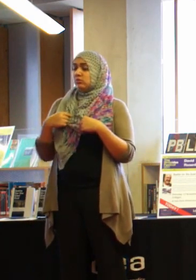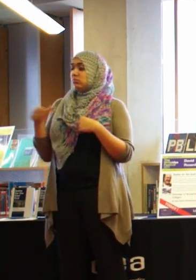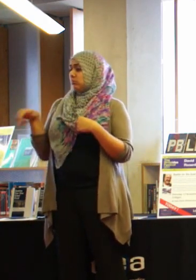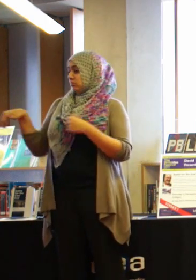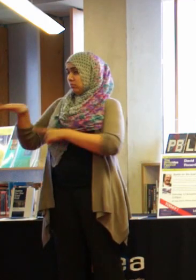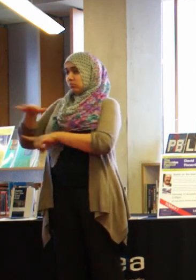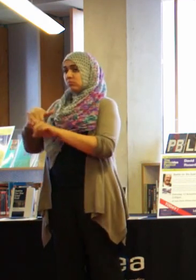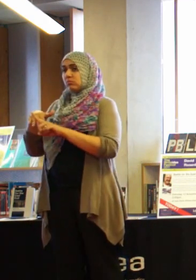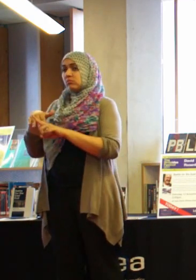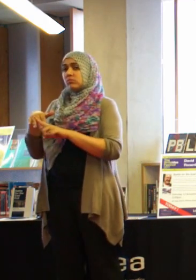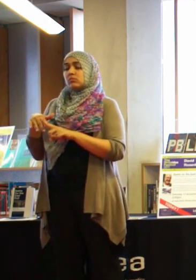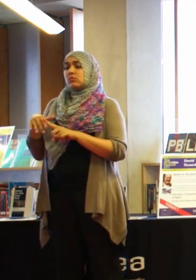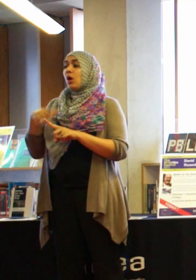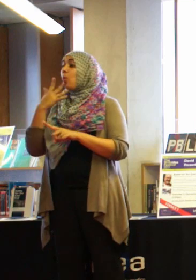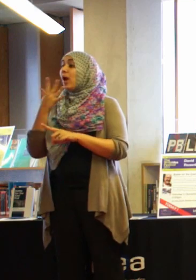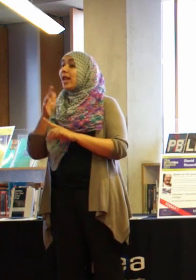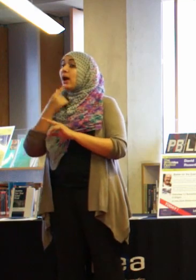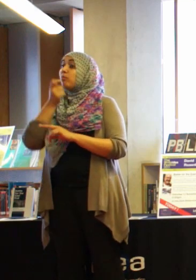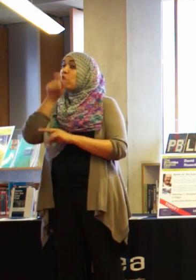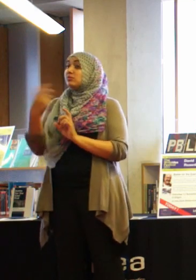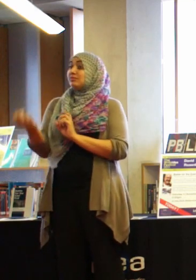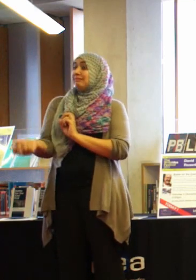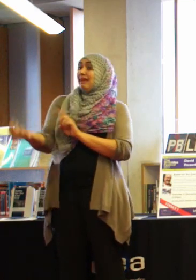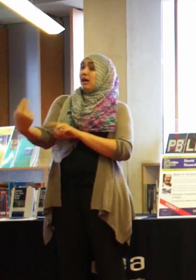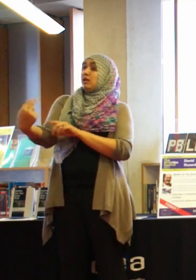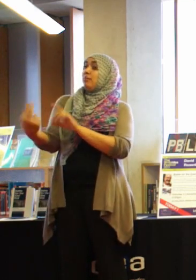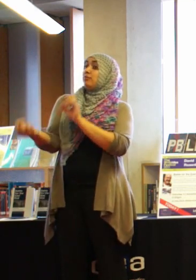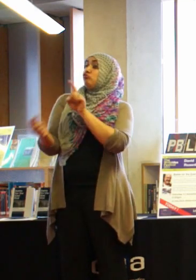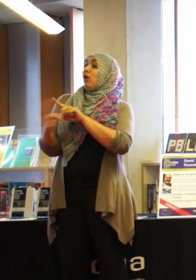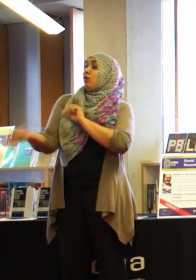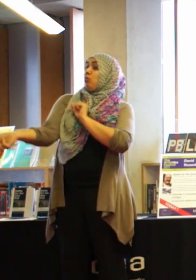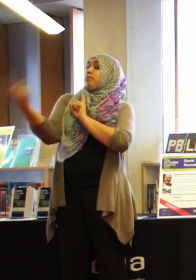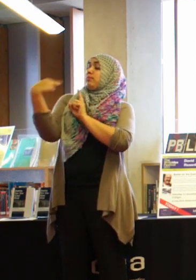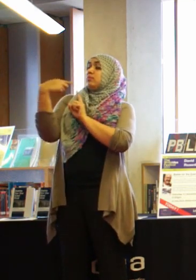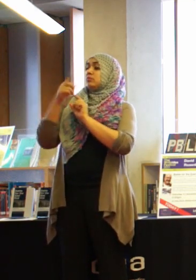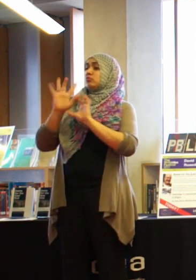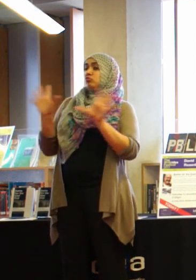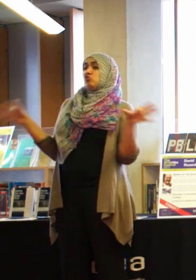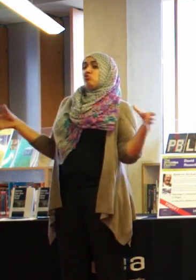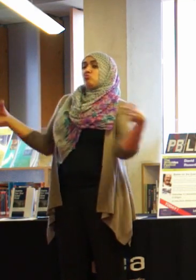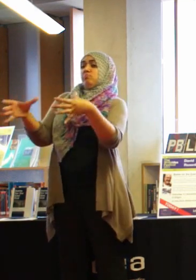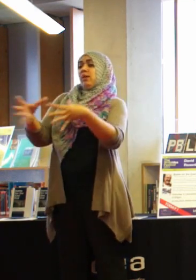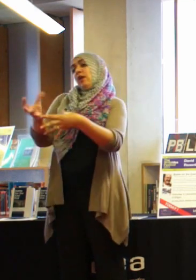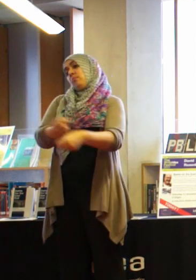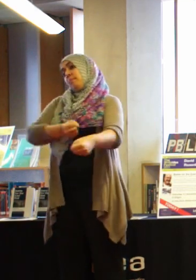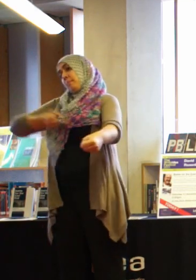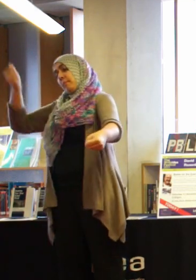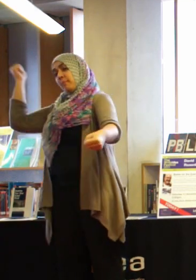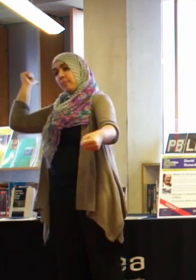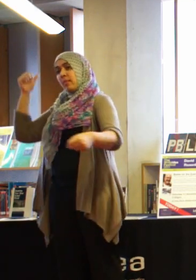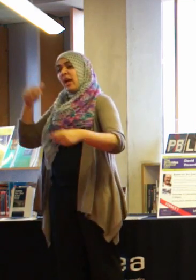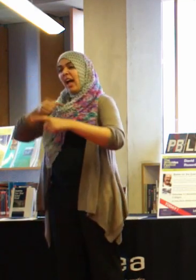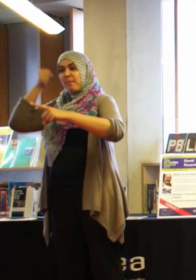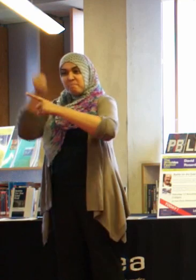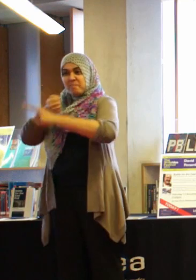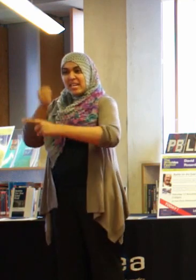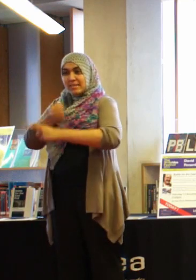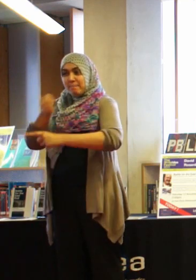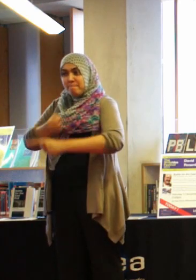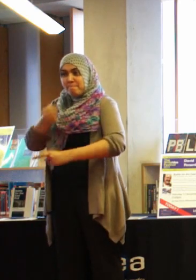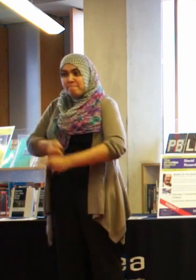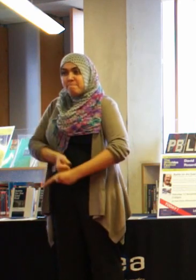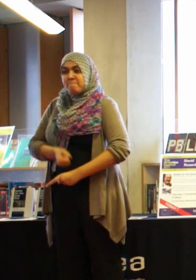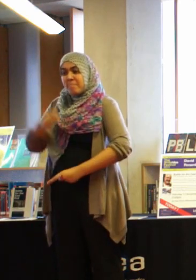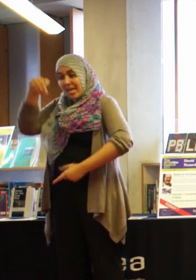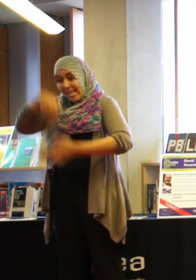when a heckler stands up, that heckler would be surrounded by about 20 black shirts who beat the living daylights out